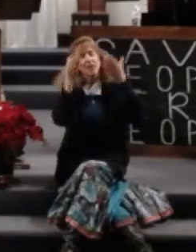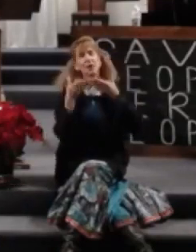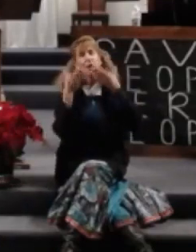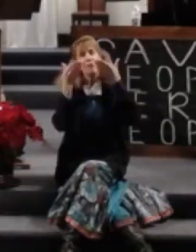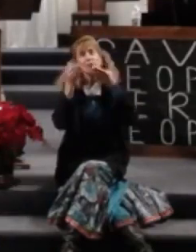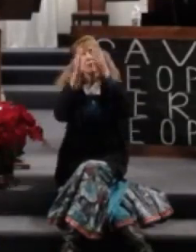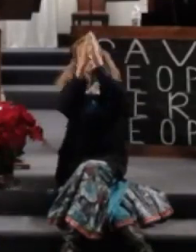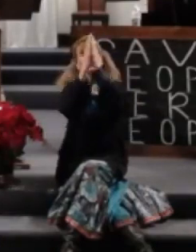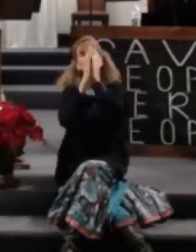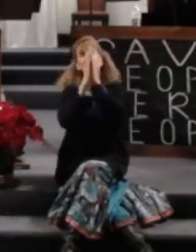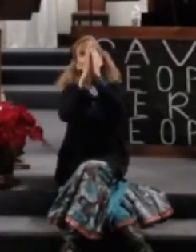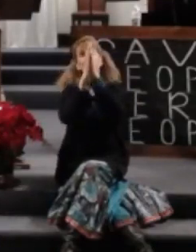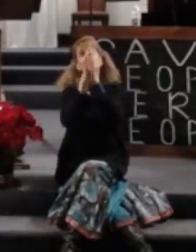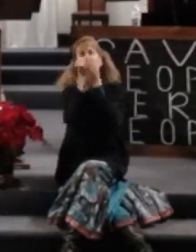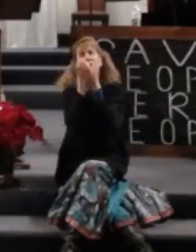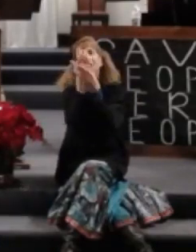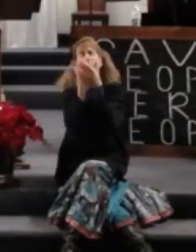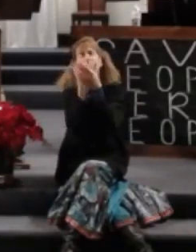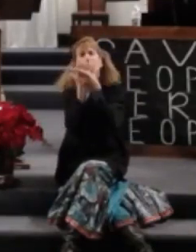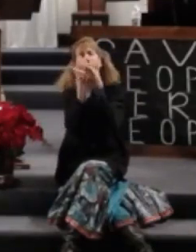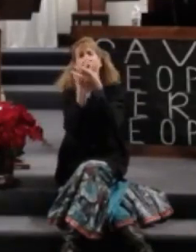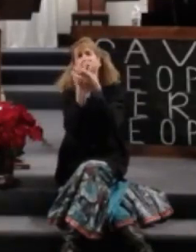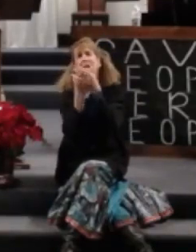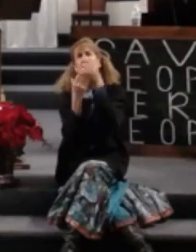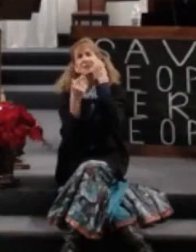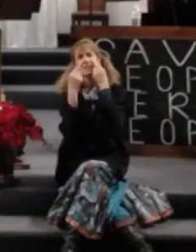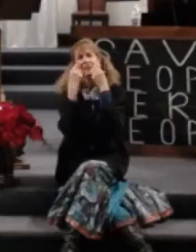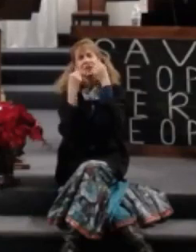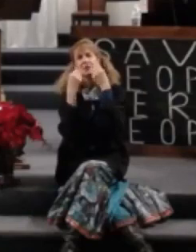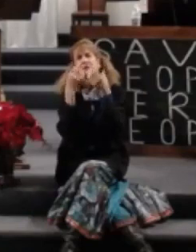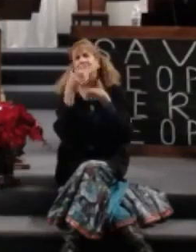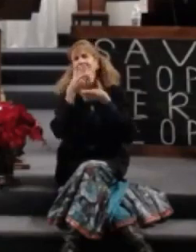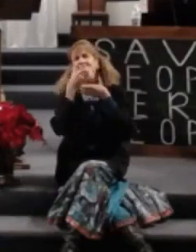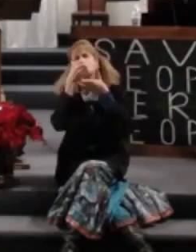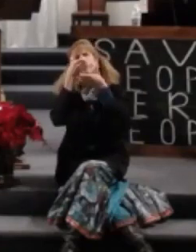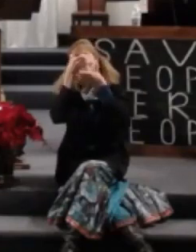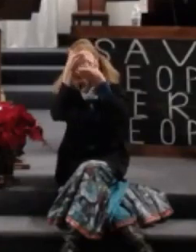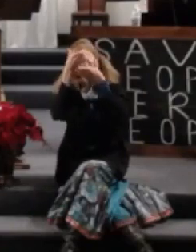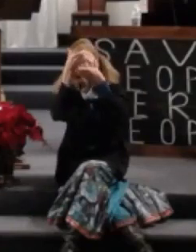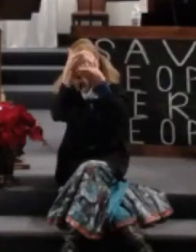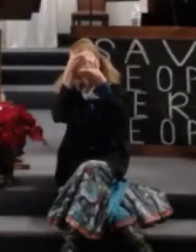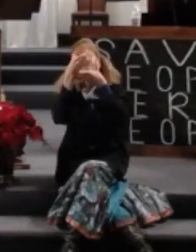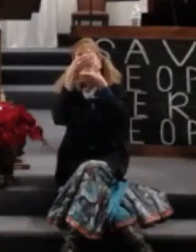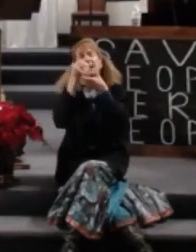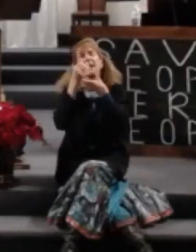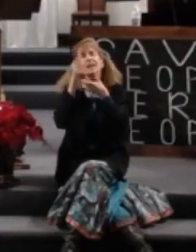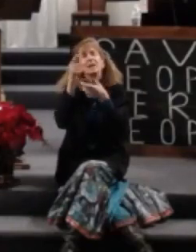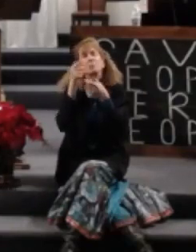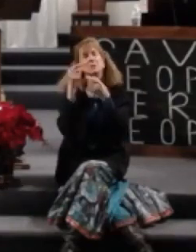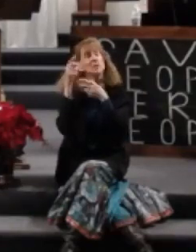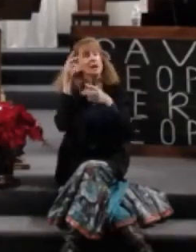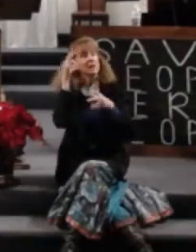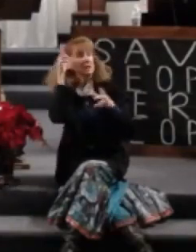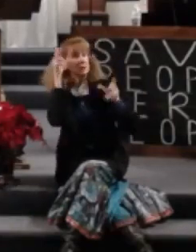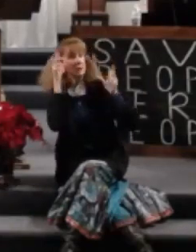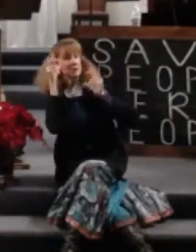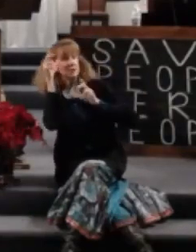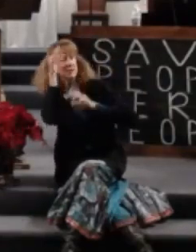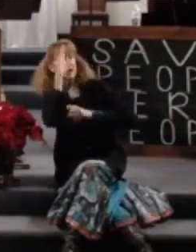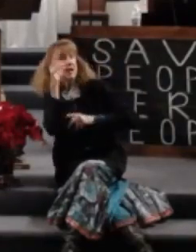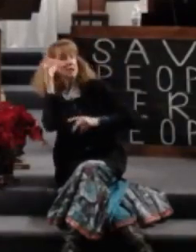petitions with fervent cries and tears to the one who could save Him from death. And He was heard because of His